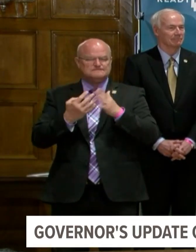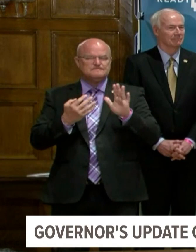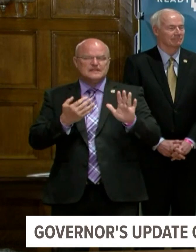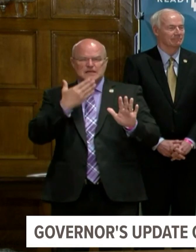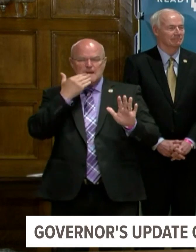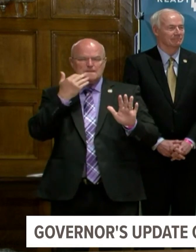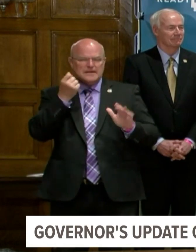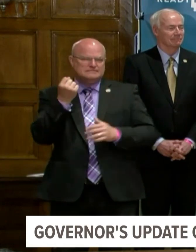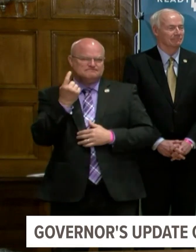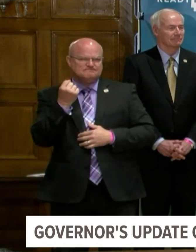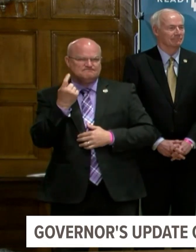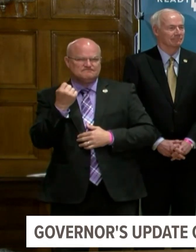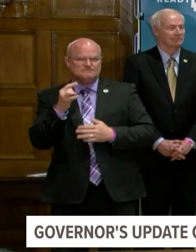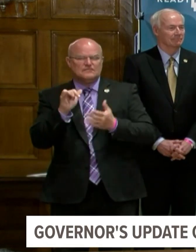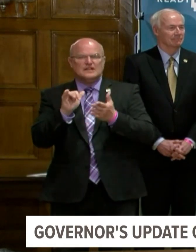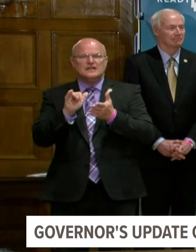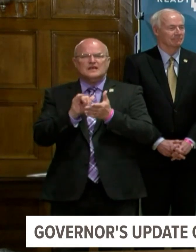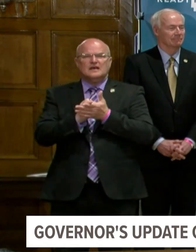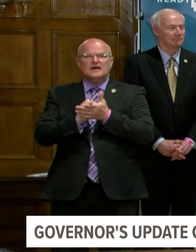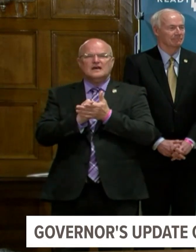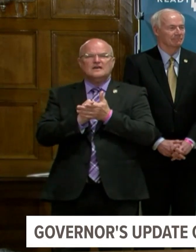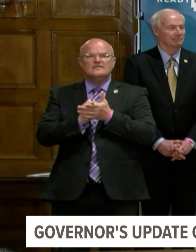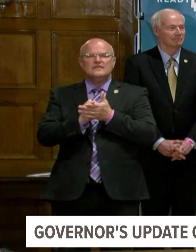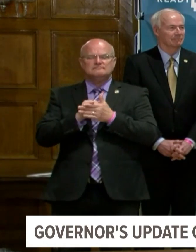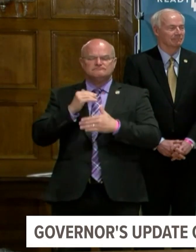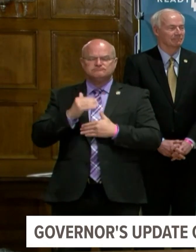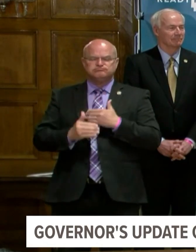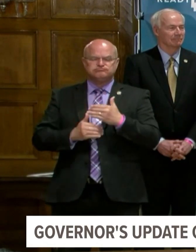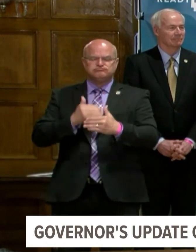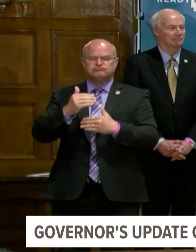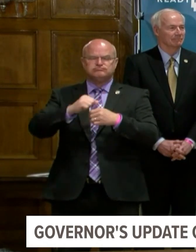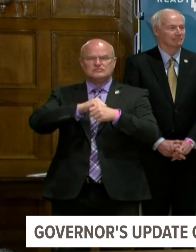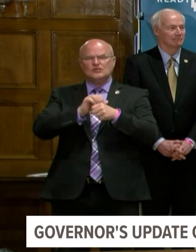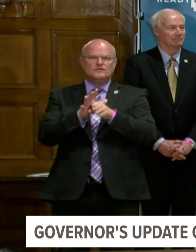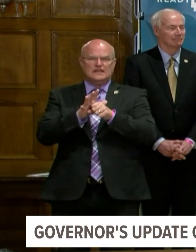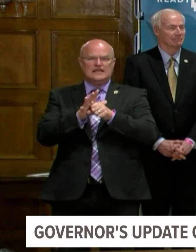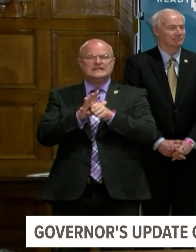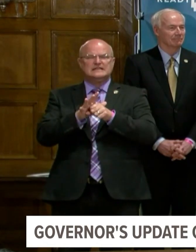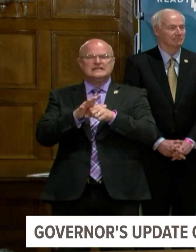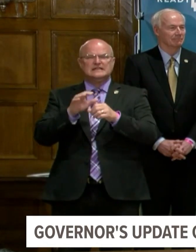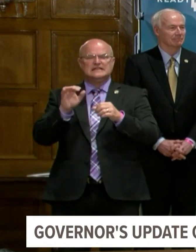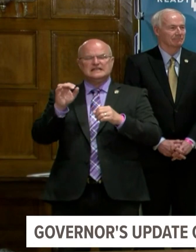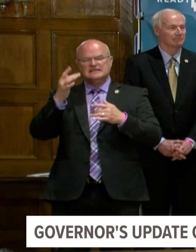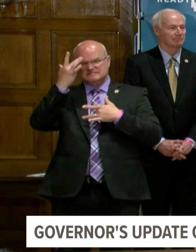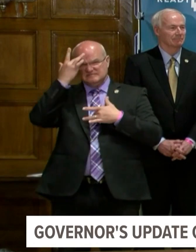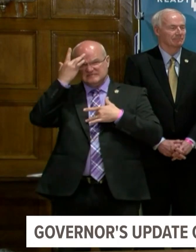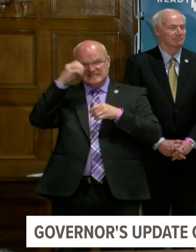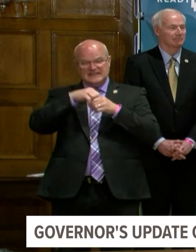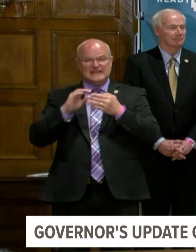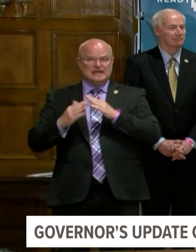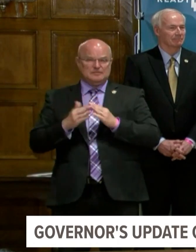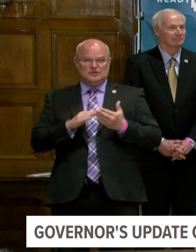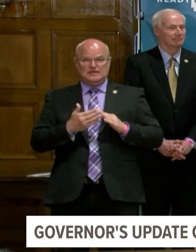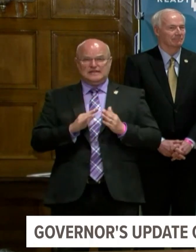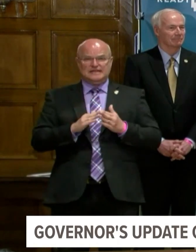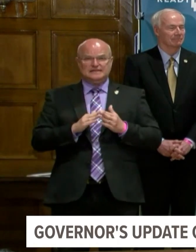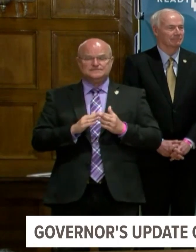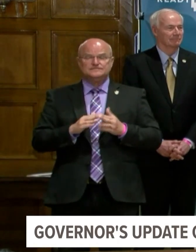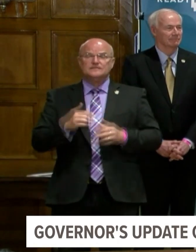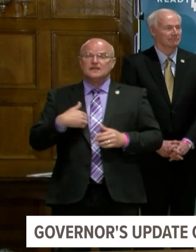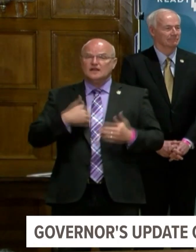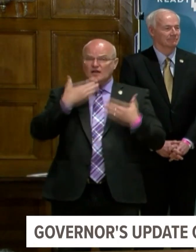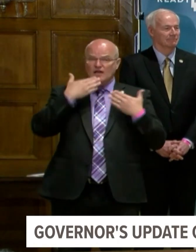of the progression of COVID-19 infectivity within that community. And I want to